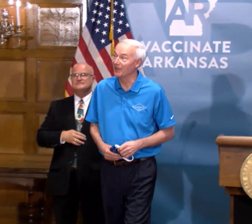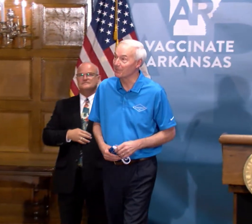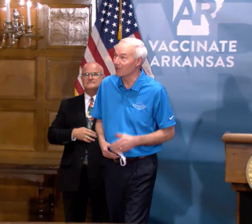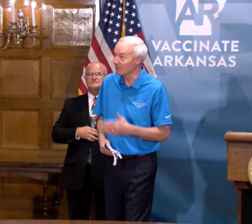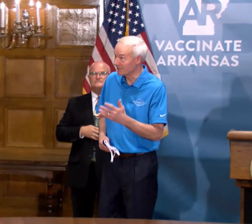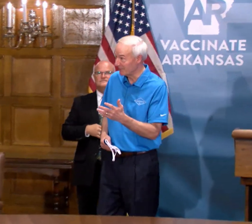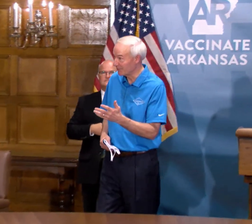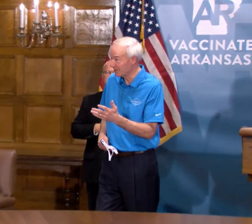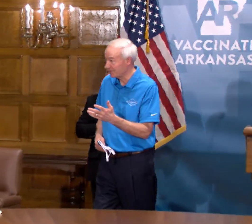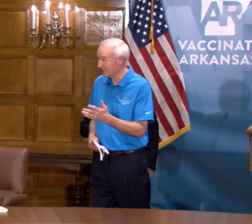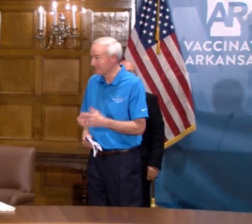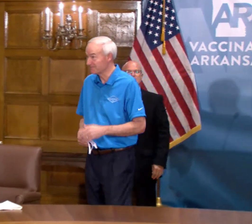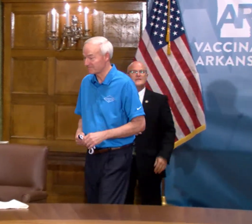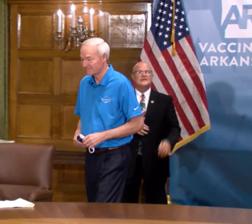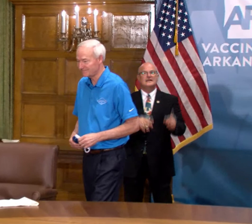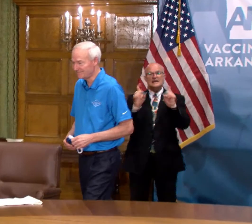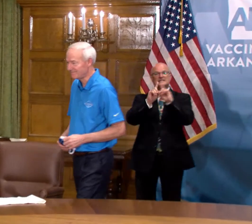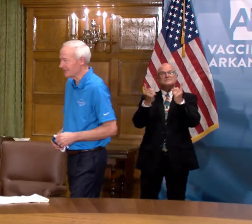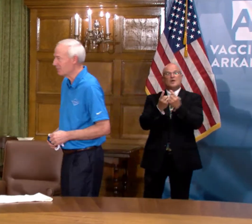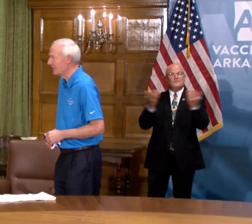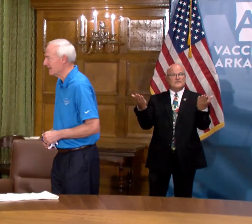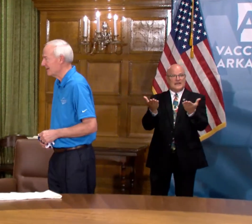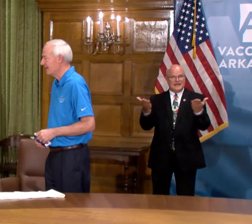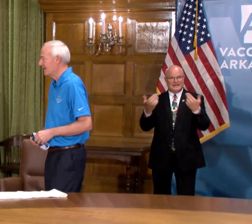And we have our Department of Health here.